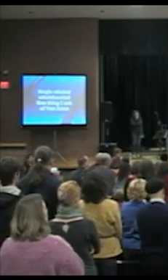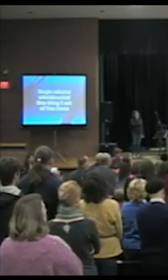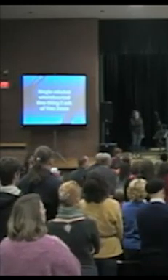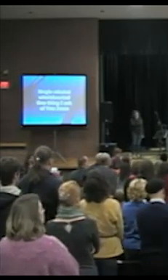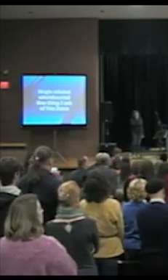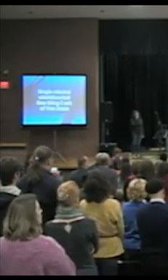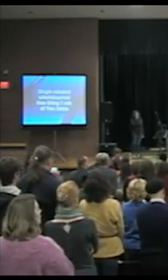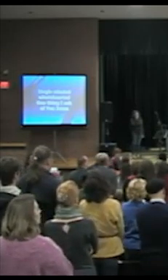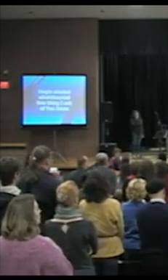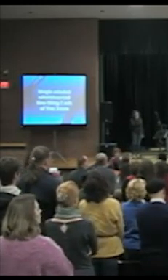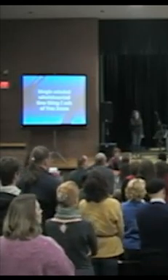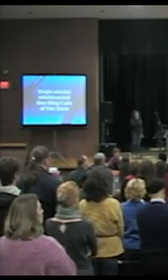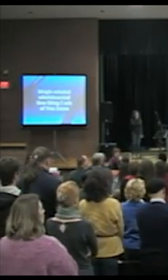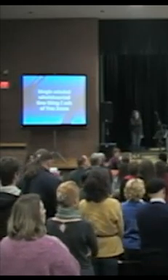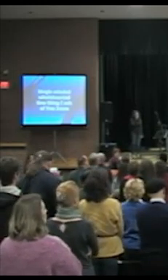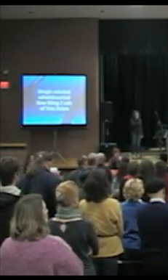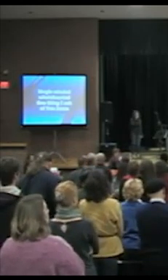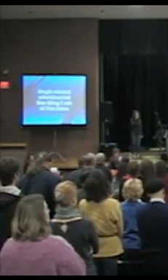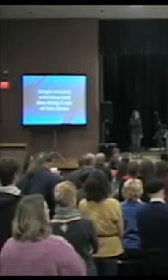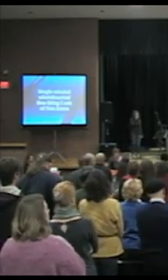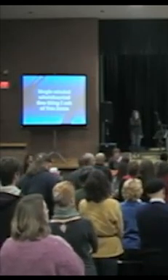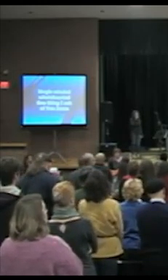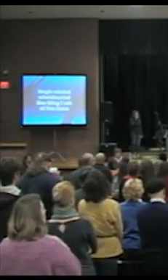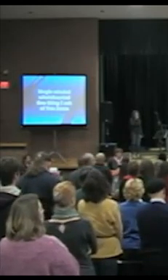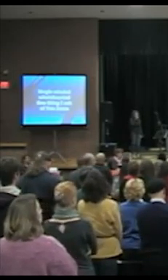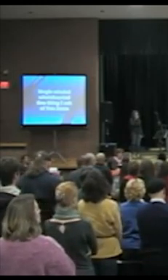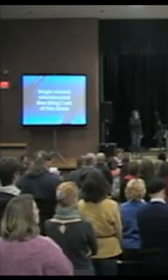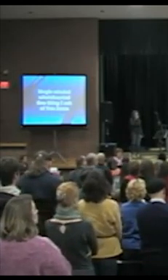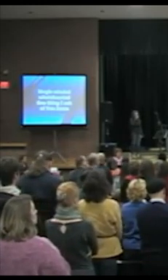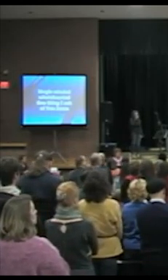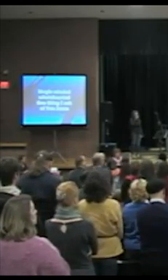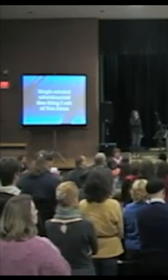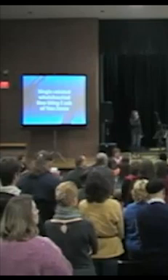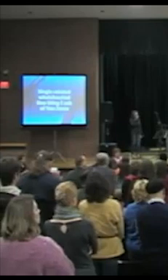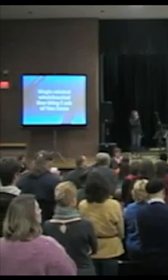wholehearted, one thing I ask of you,